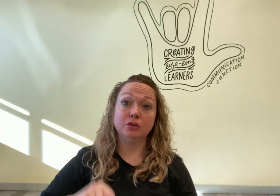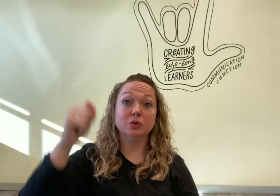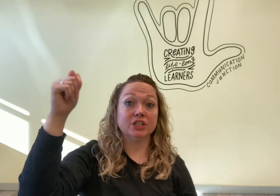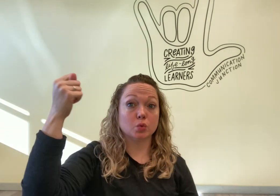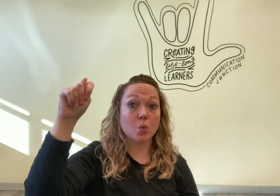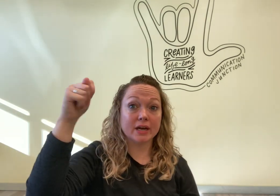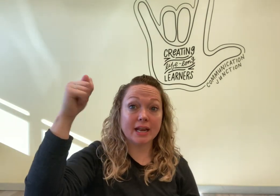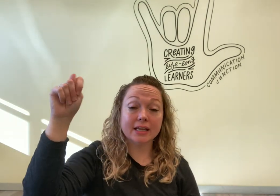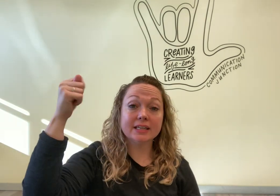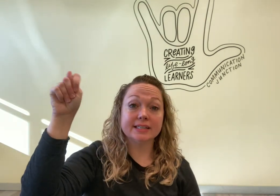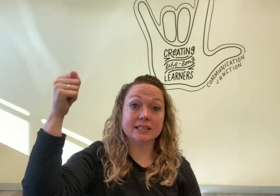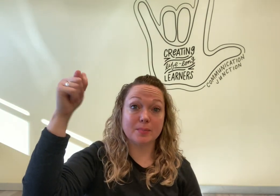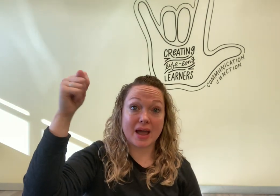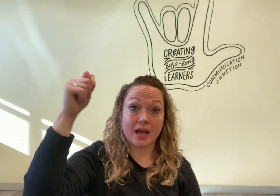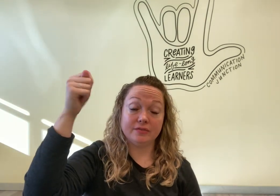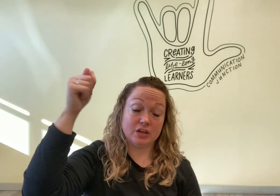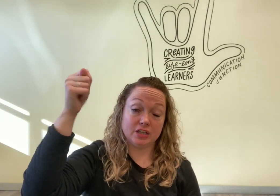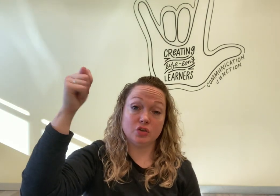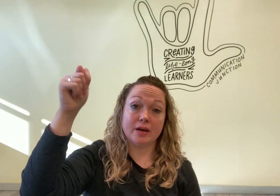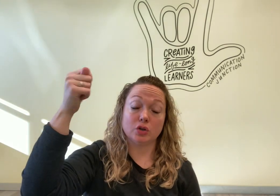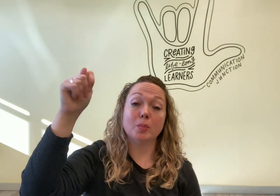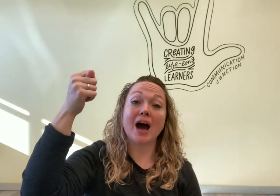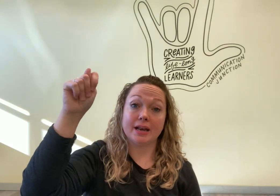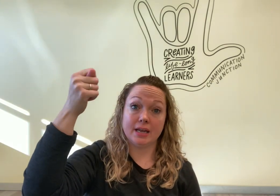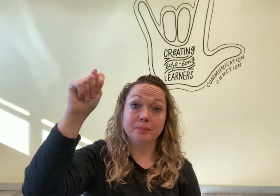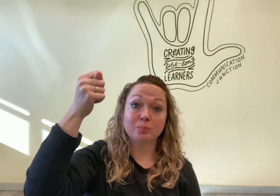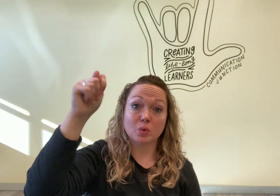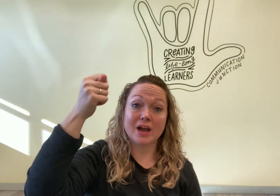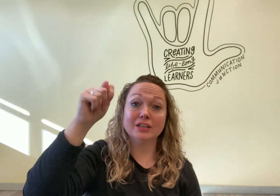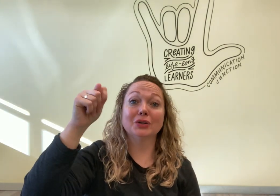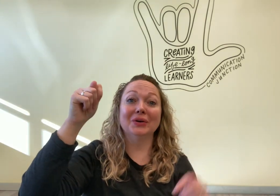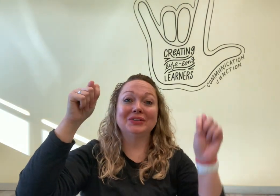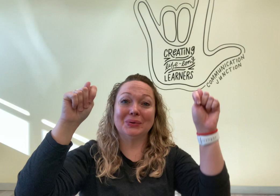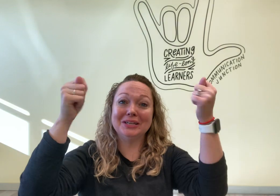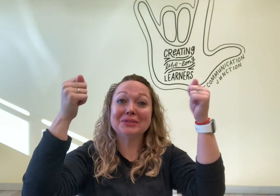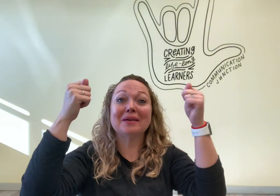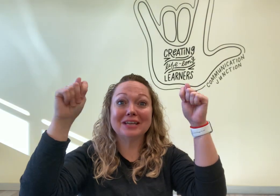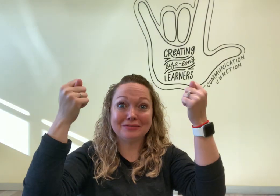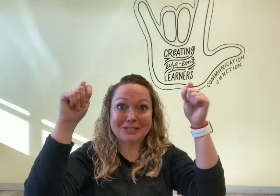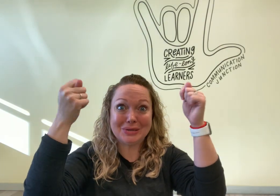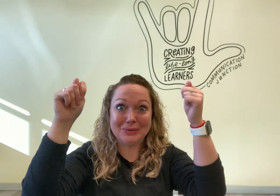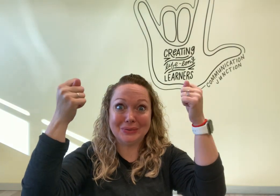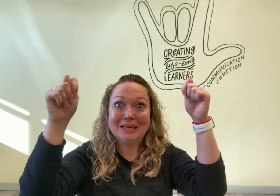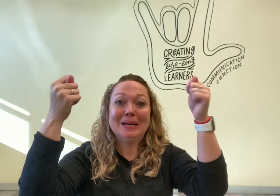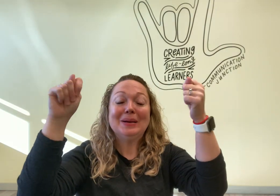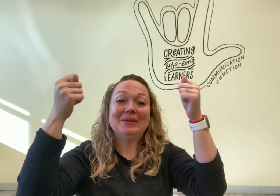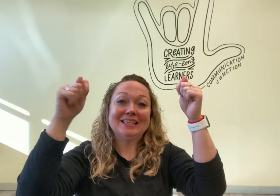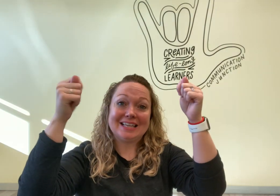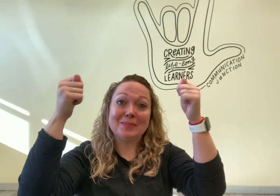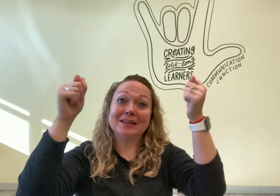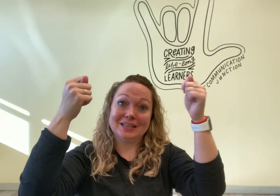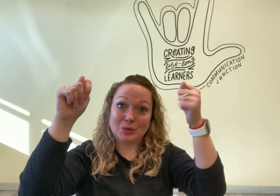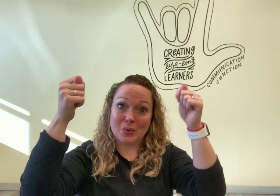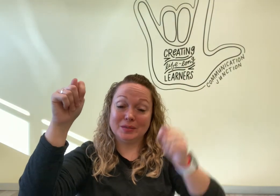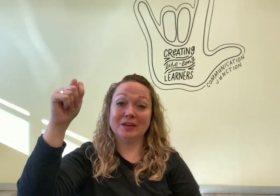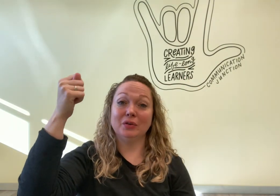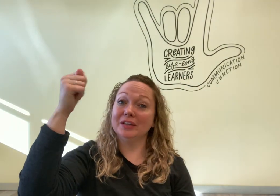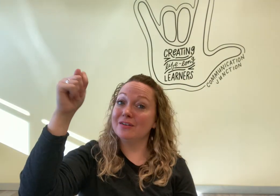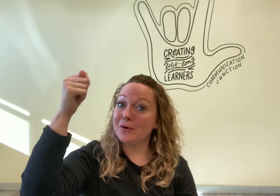just one hand, is you have to go potty. Okay, so toys, you have to have 2 because that makes it toys. But if you only have 1, that